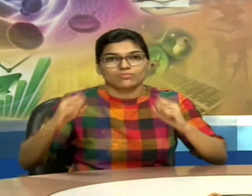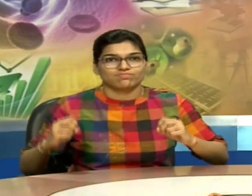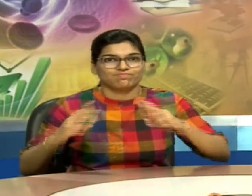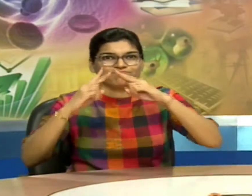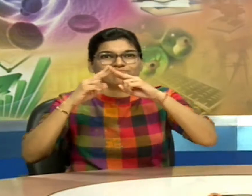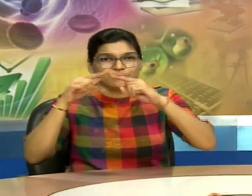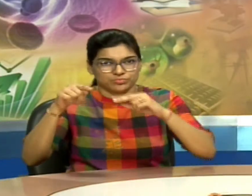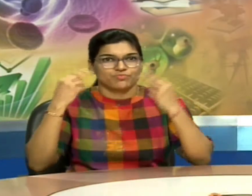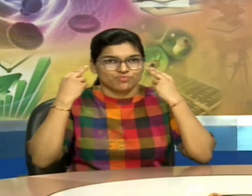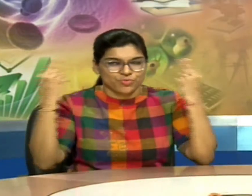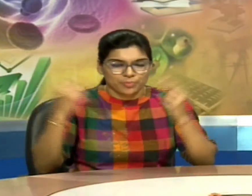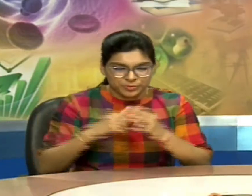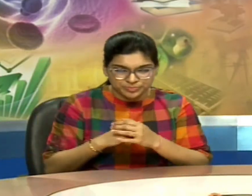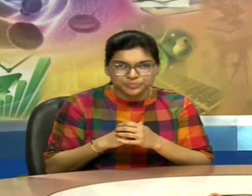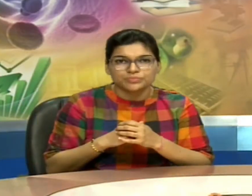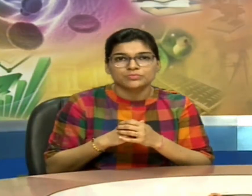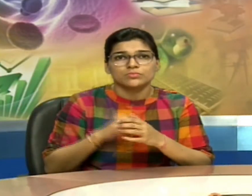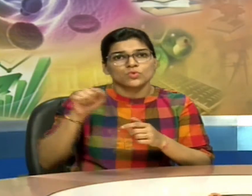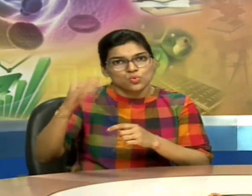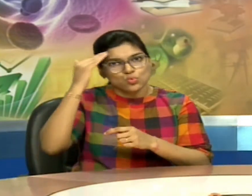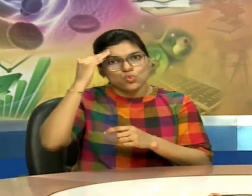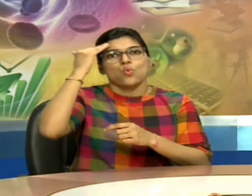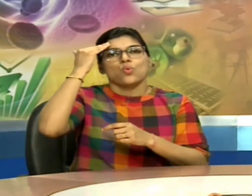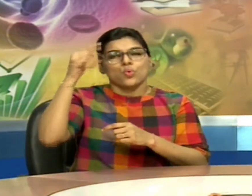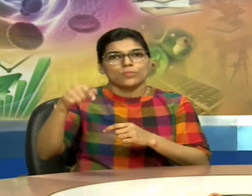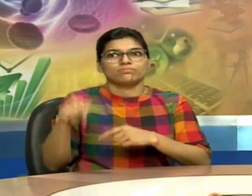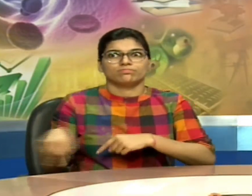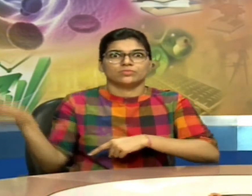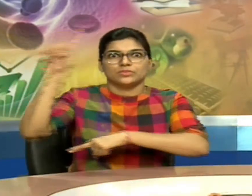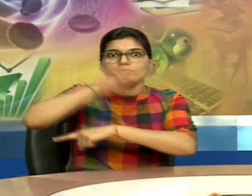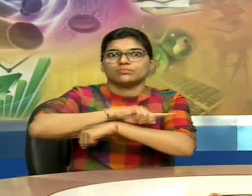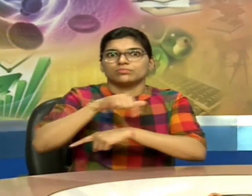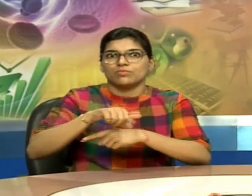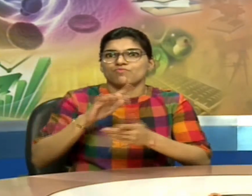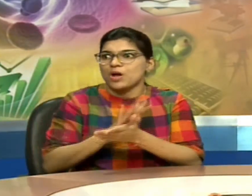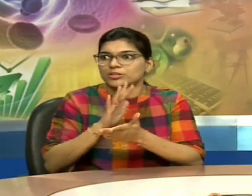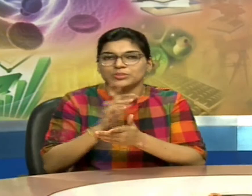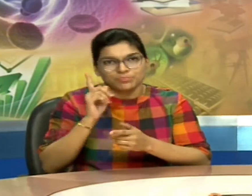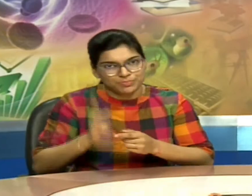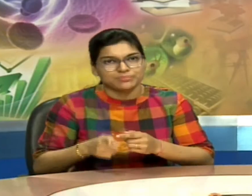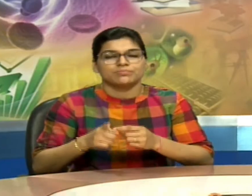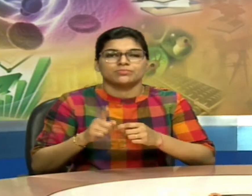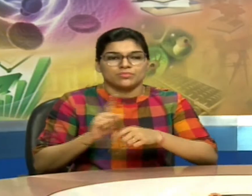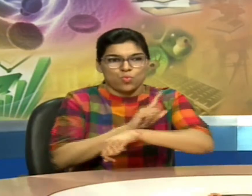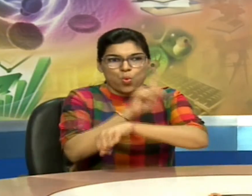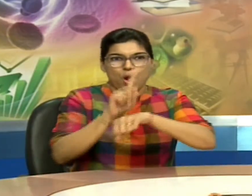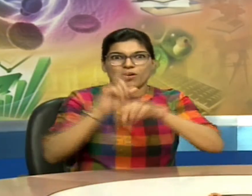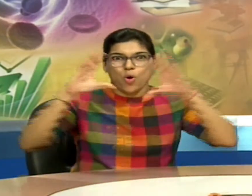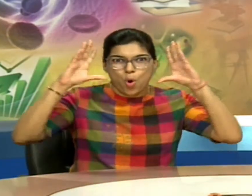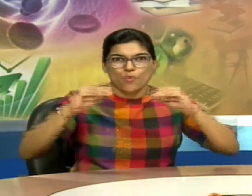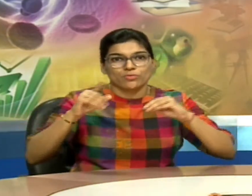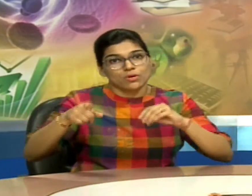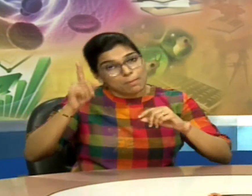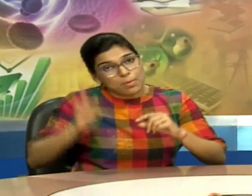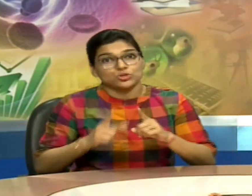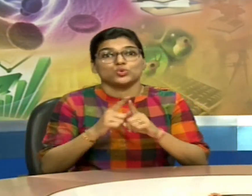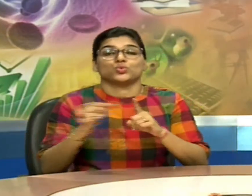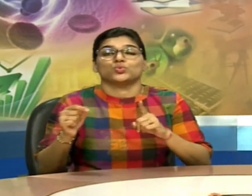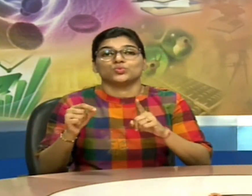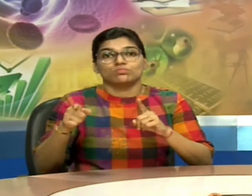place Sydney, which is in Australia, they all participated by turning